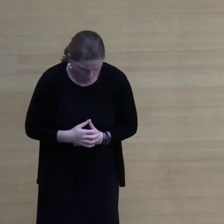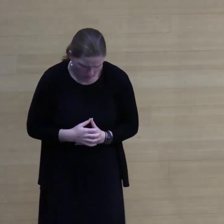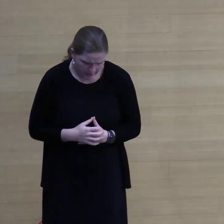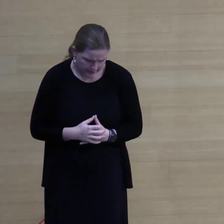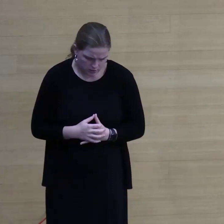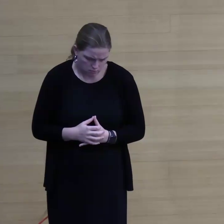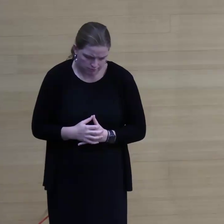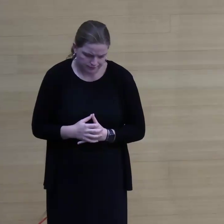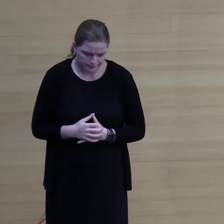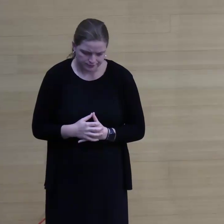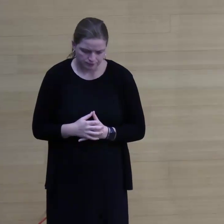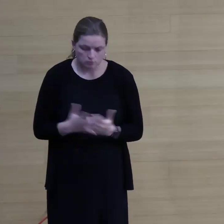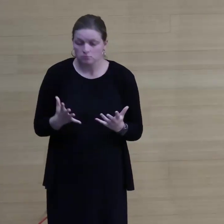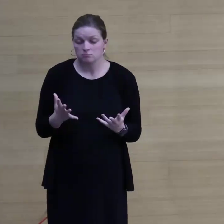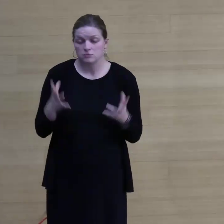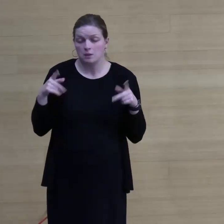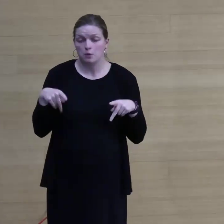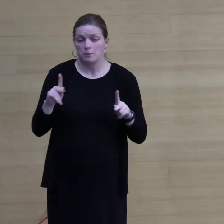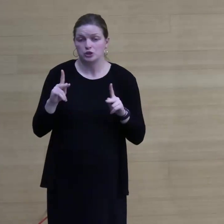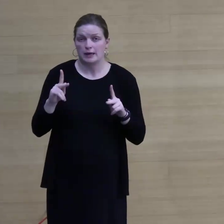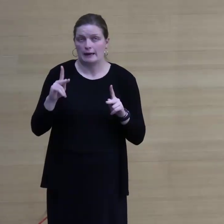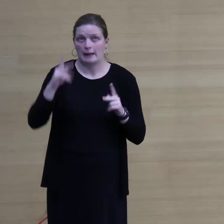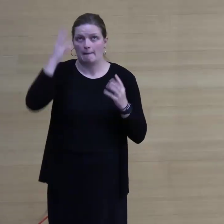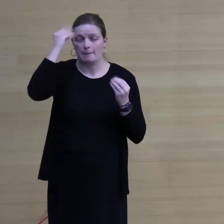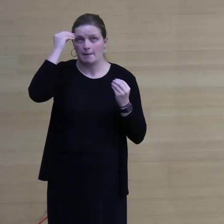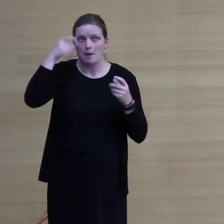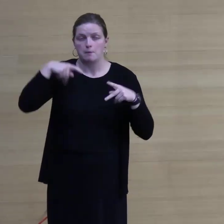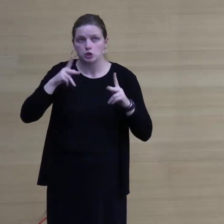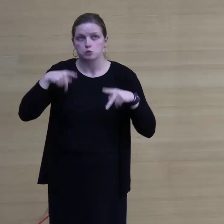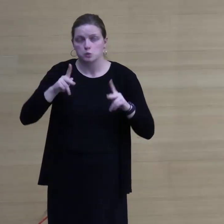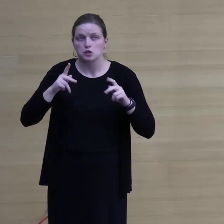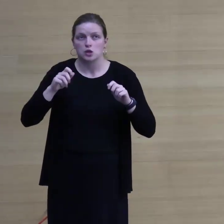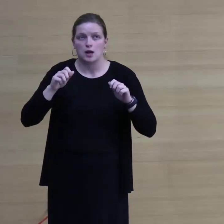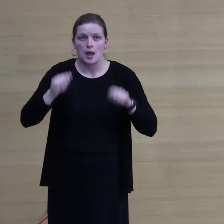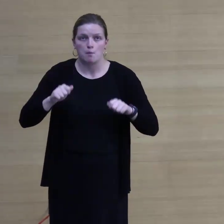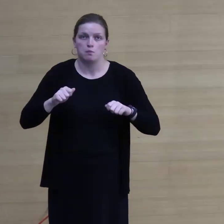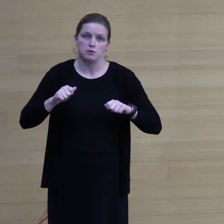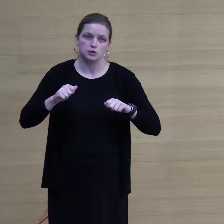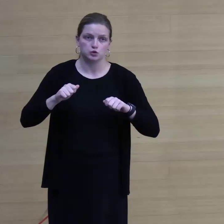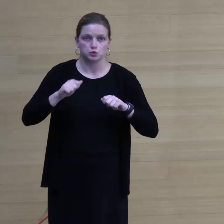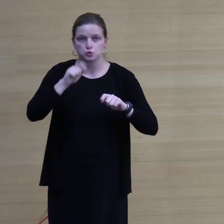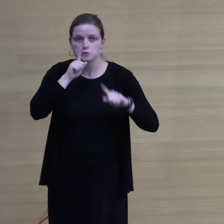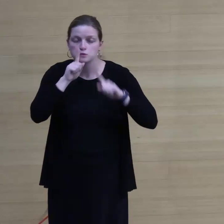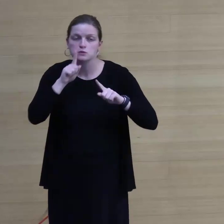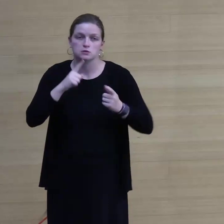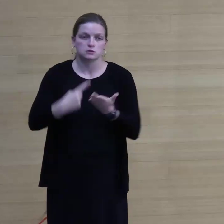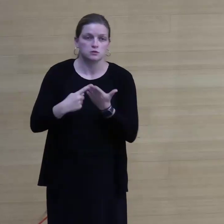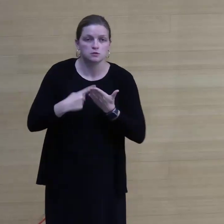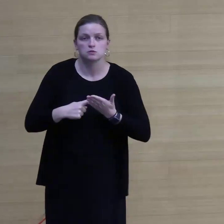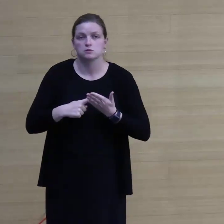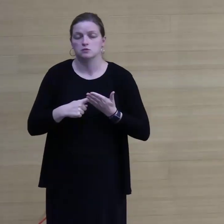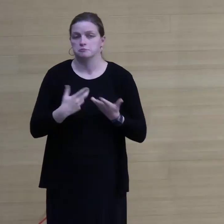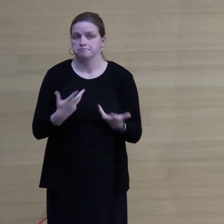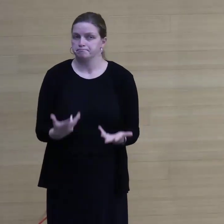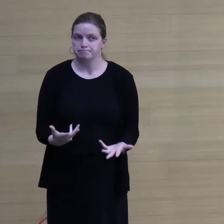Permission, I always just keep coming back to permission to have these conversations, permission.